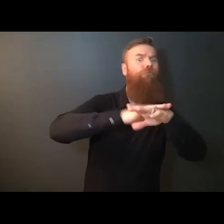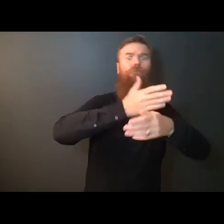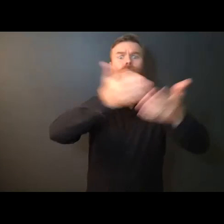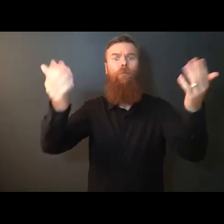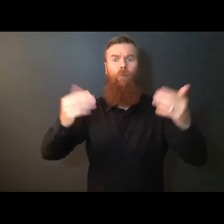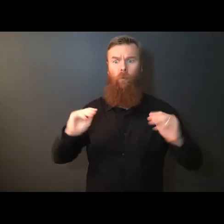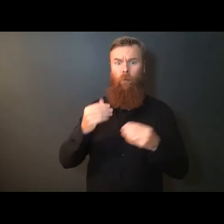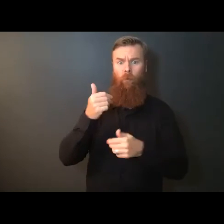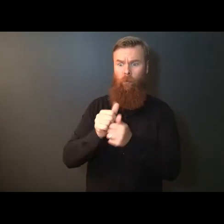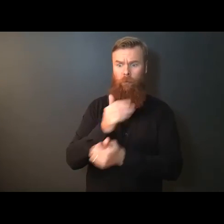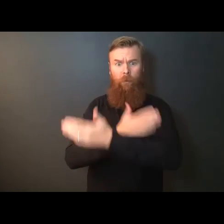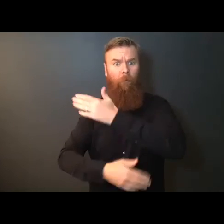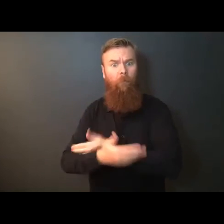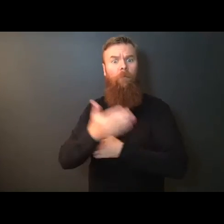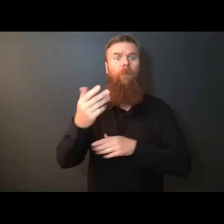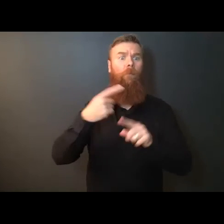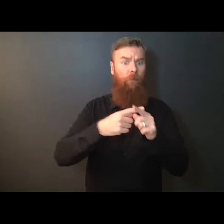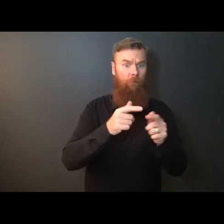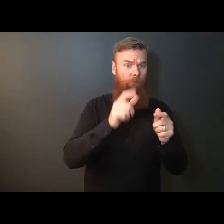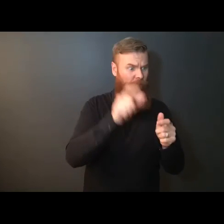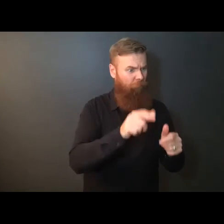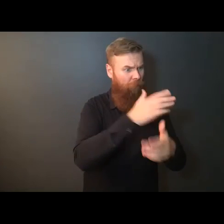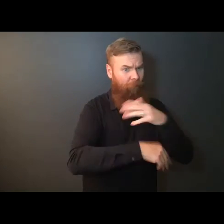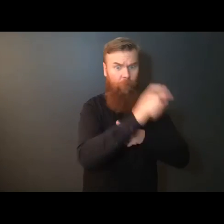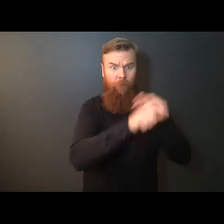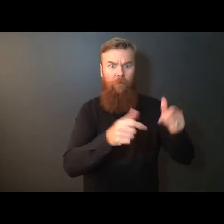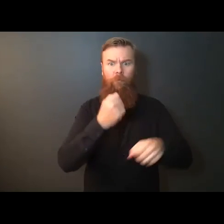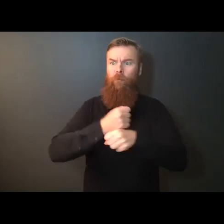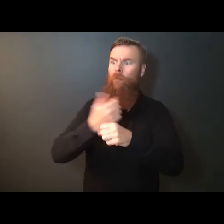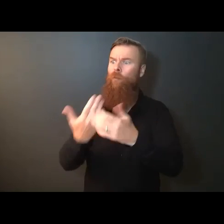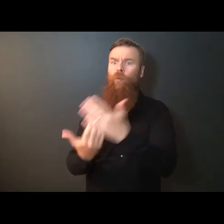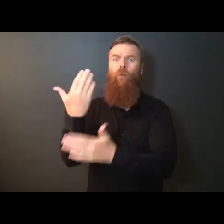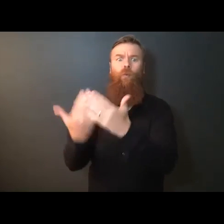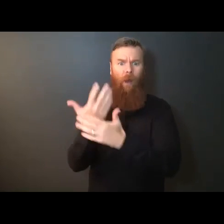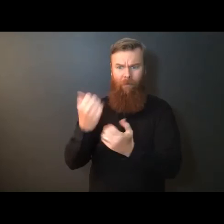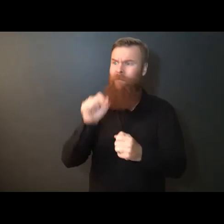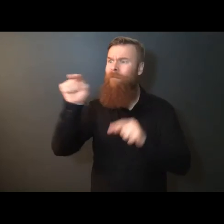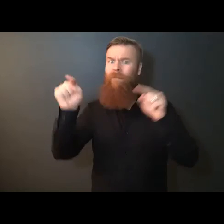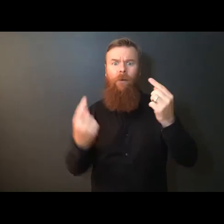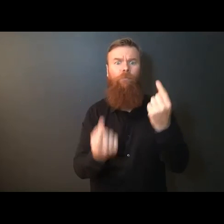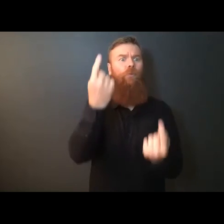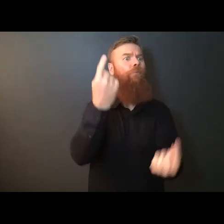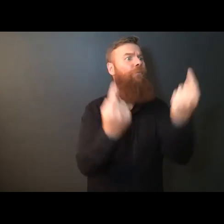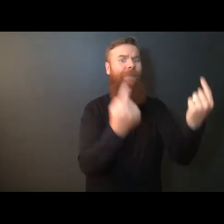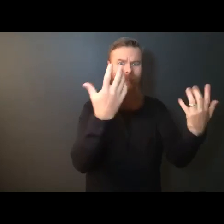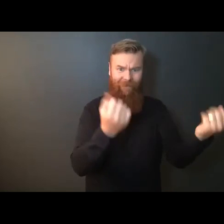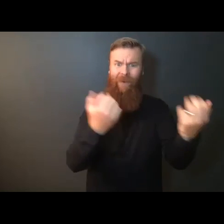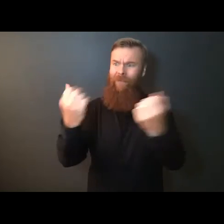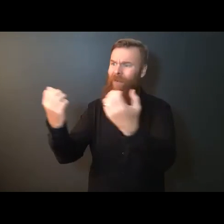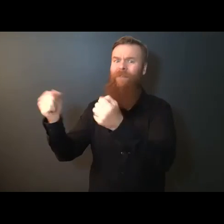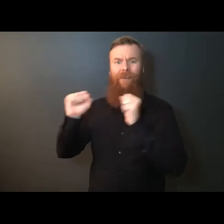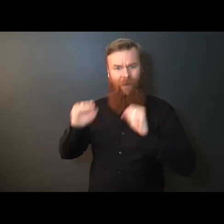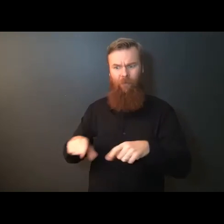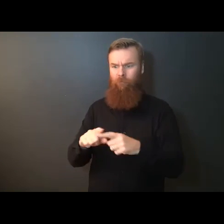disabilities, it will create the opportunities for persons with disabilities, for youth with disabilities to support themselves, and that will be